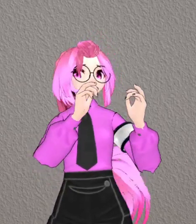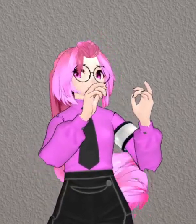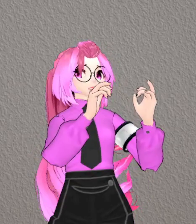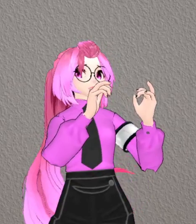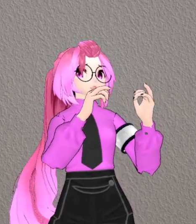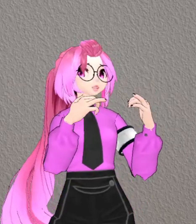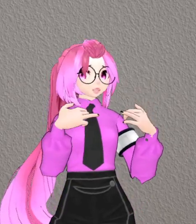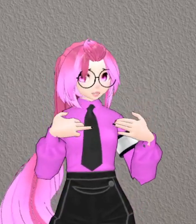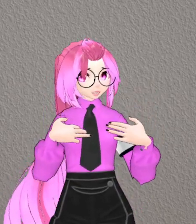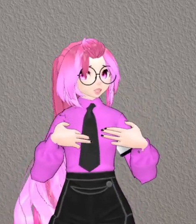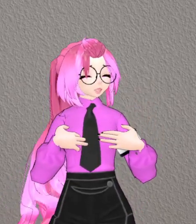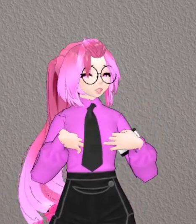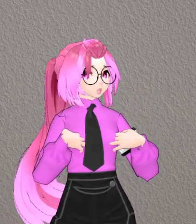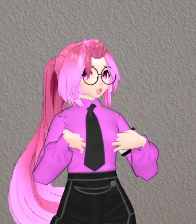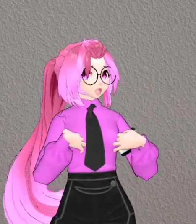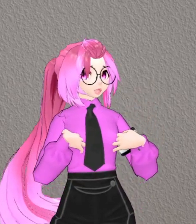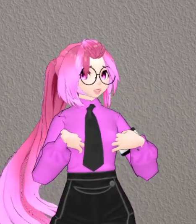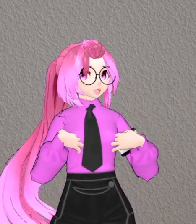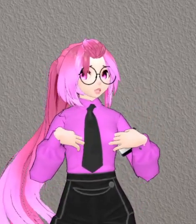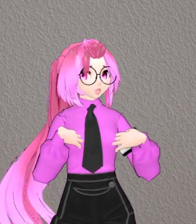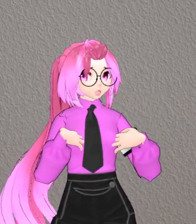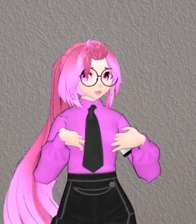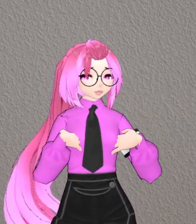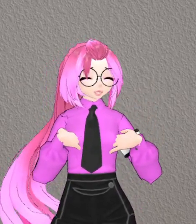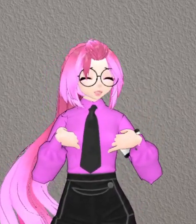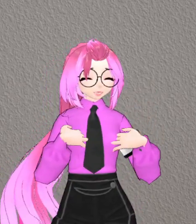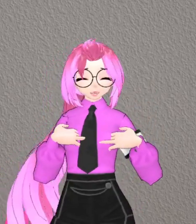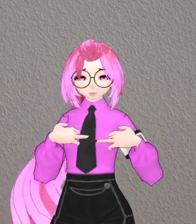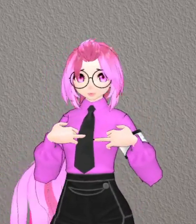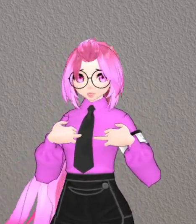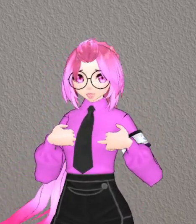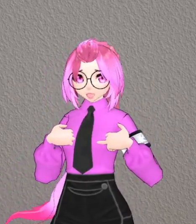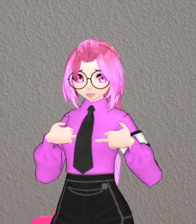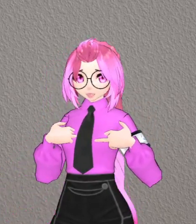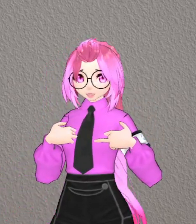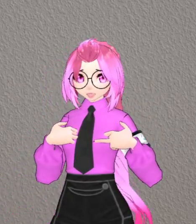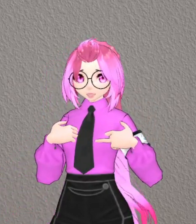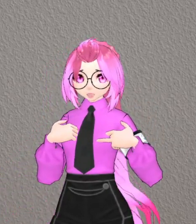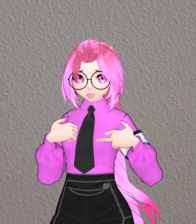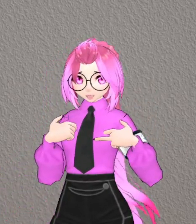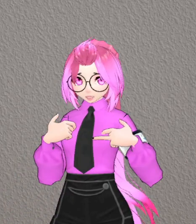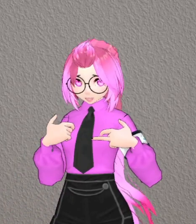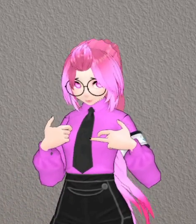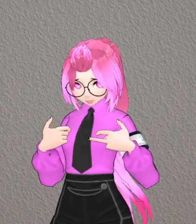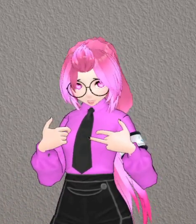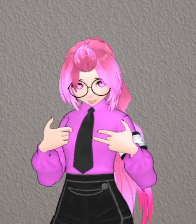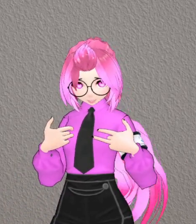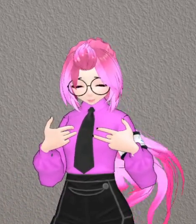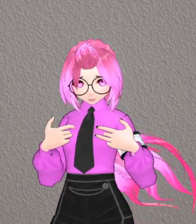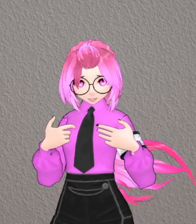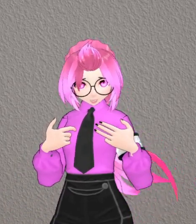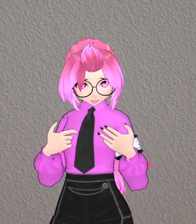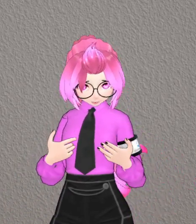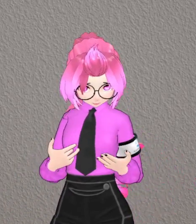Relaxed hand, and then you're going to go onto your chest. You have something, so you're holding it close. Oh dear God,